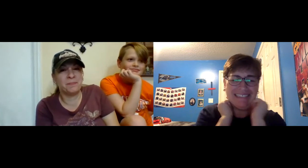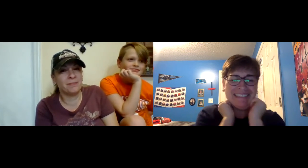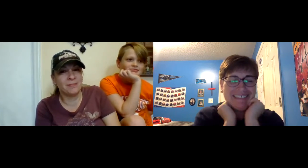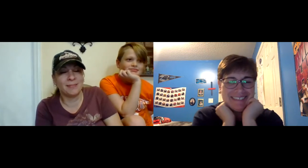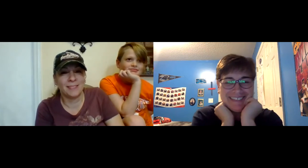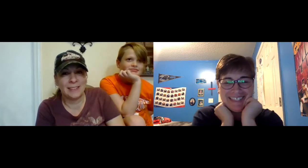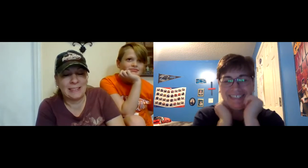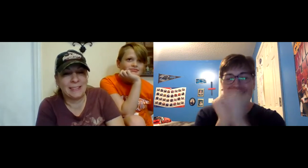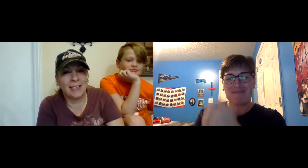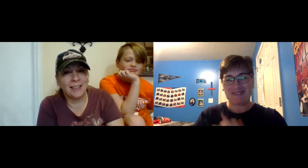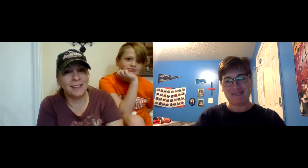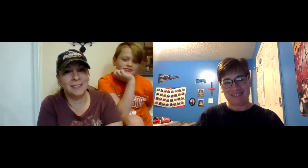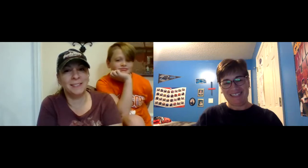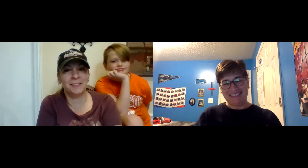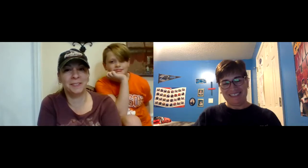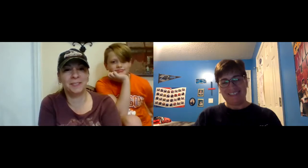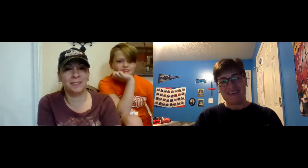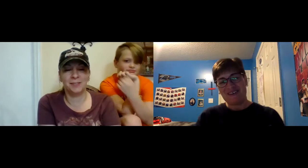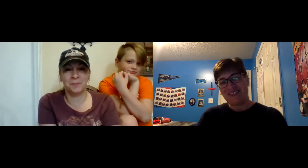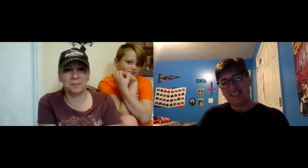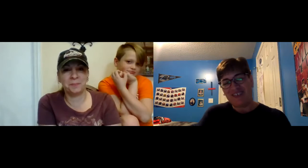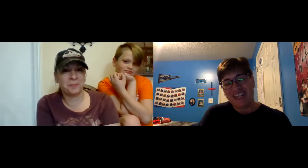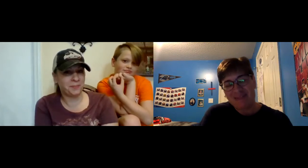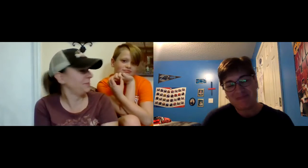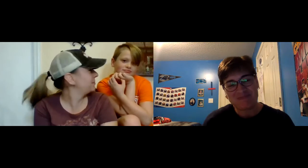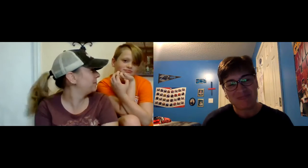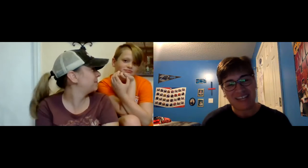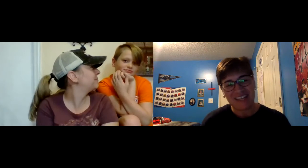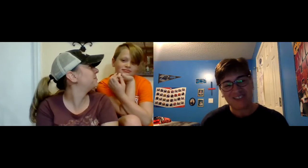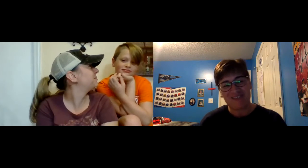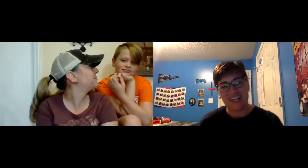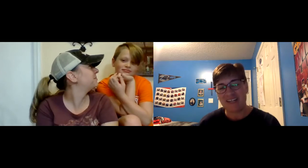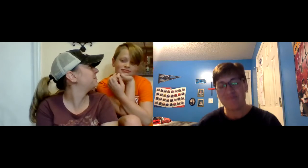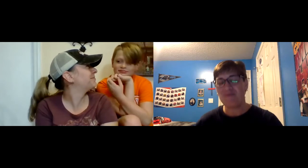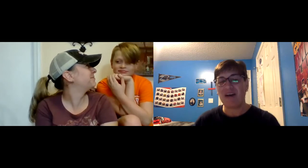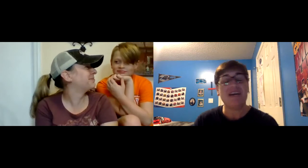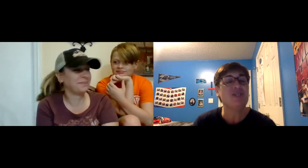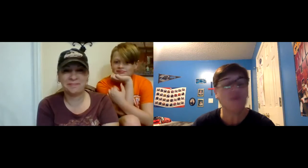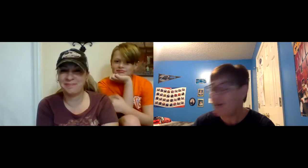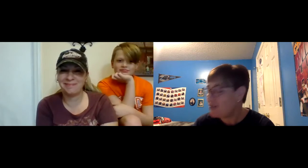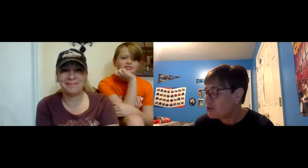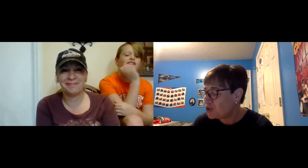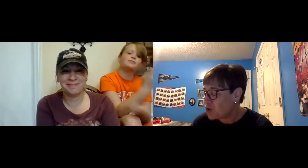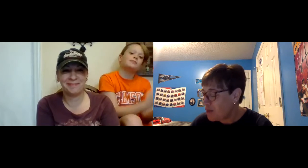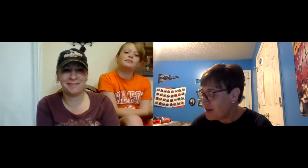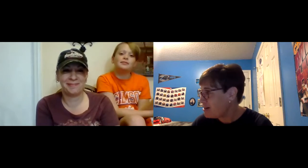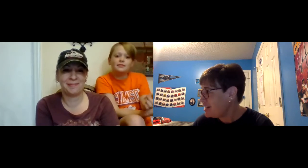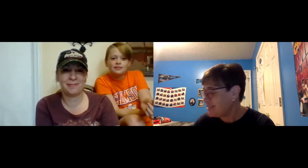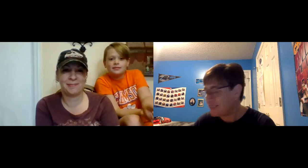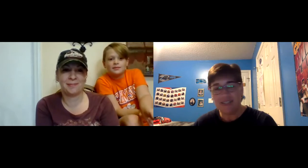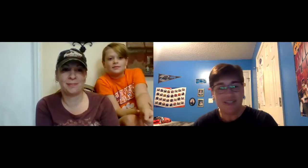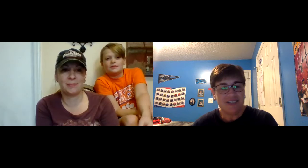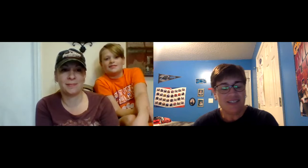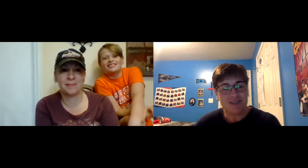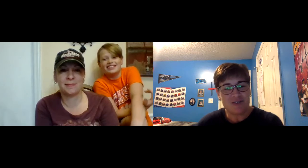that. Yeah. Yeah. Absolutely. Oh, that's funny. That is funny. Well, enjoy your